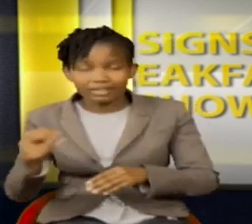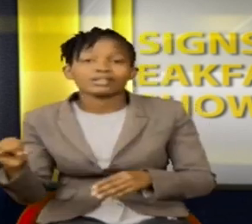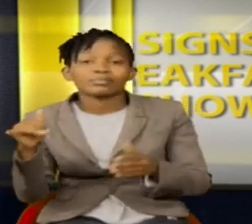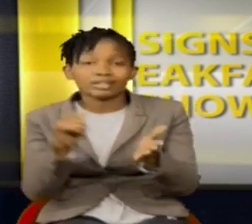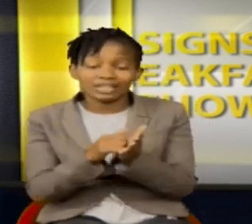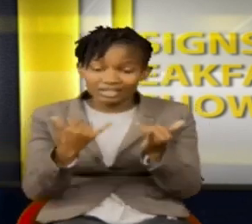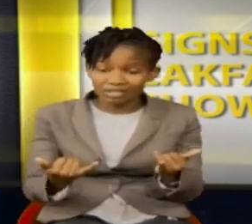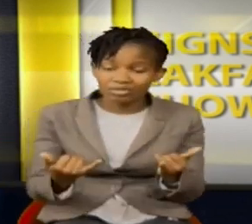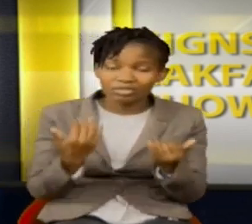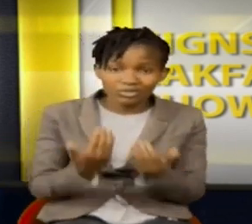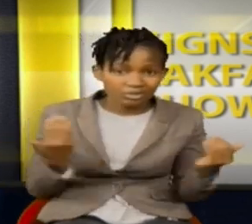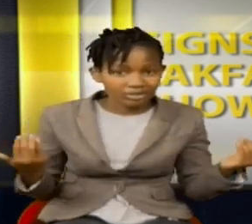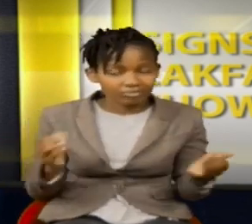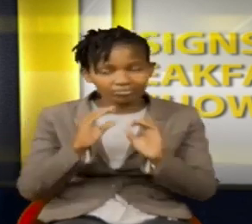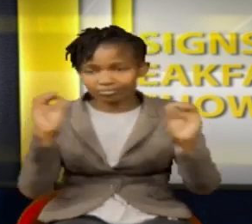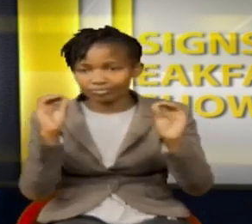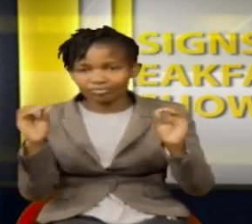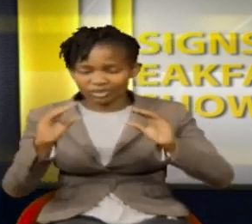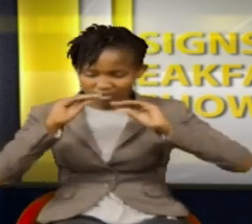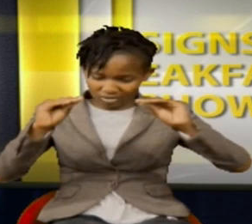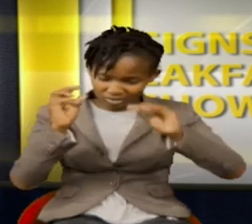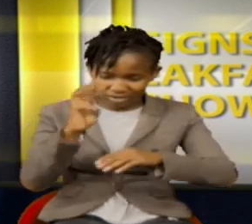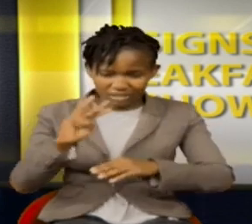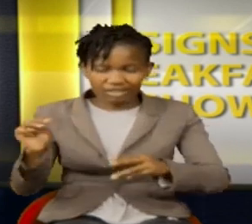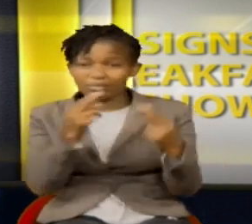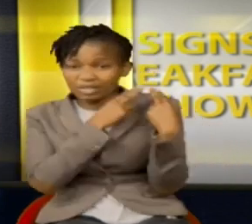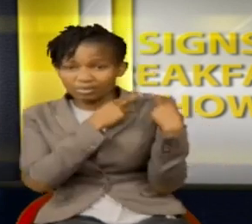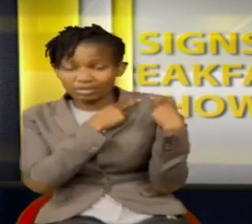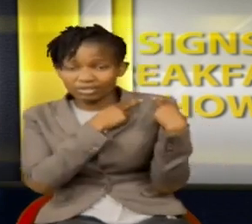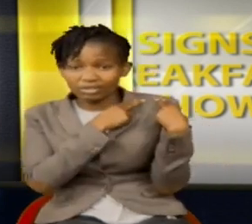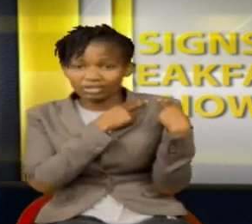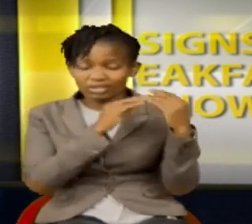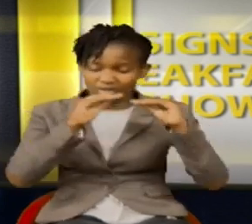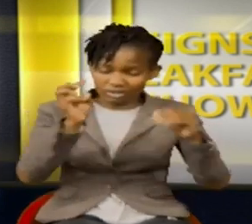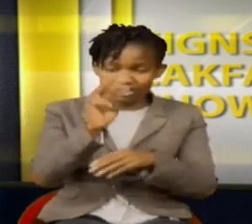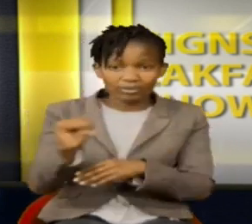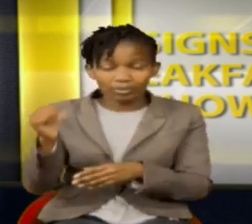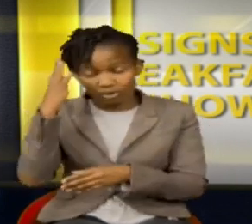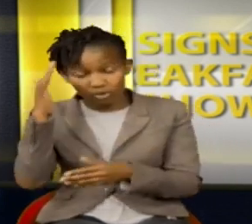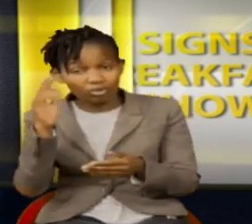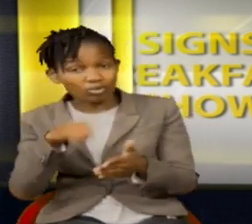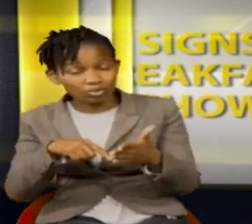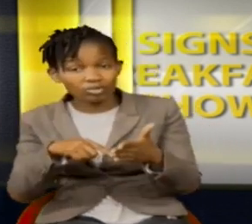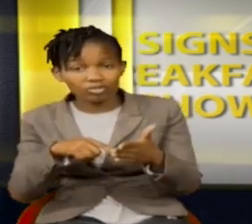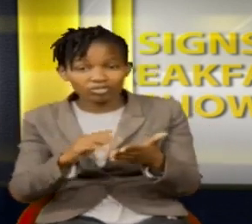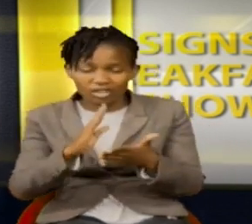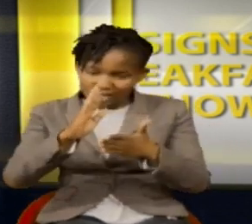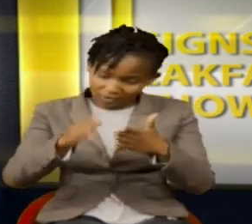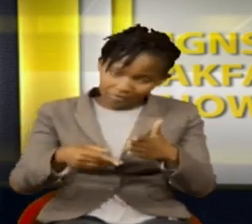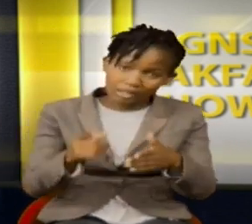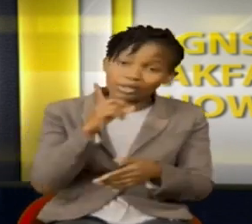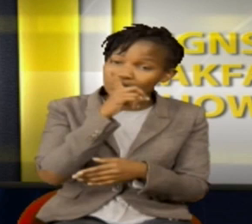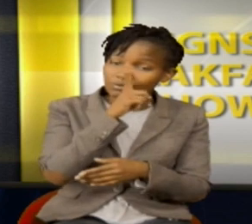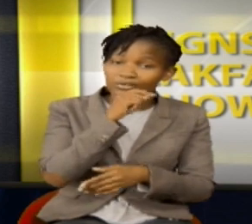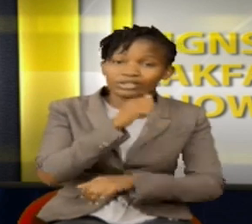are semi-adults. Yes. You understand? Yeah. So we have to teach them responsibility. Yes. We have to teach them that, you know what, even after form four, if you do not